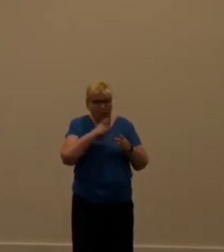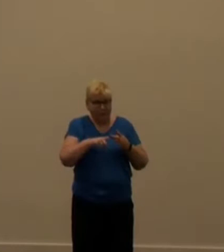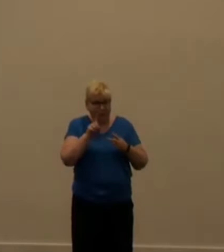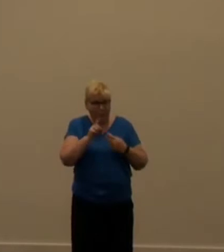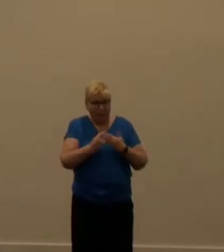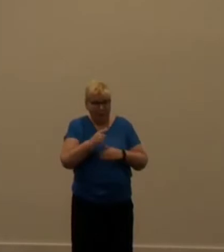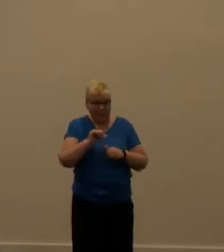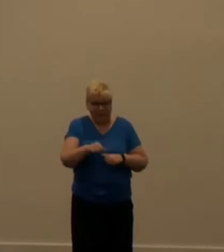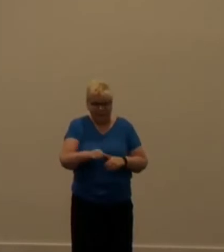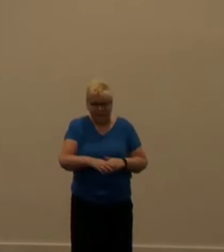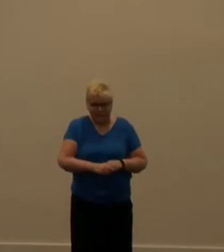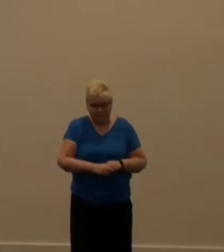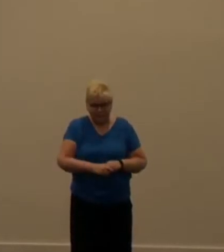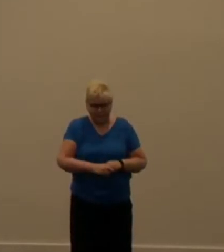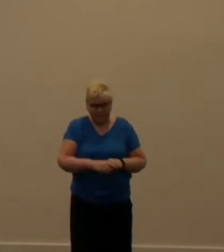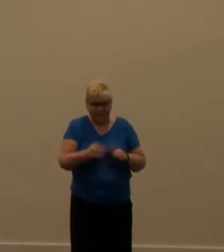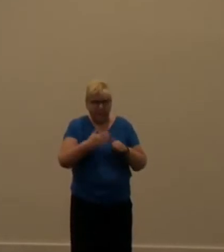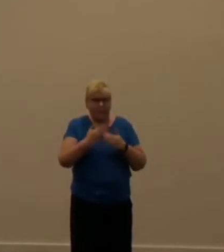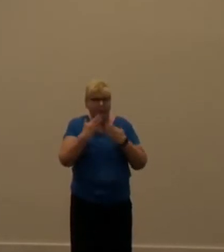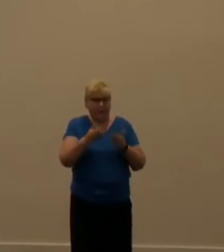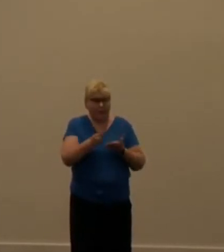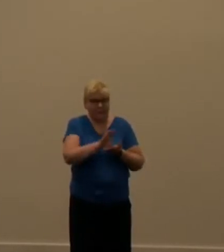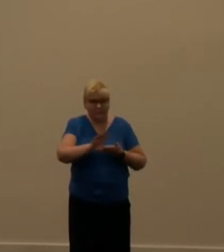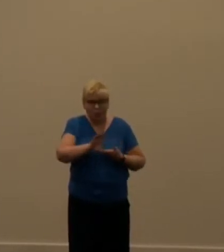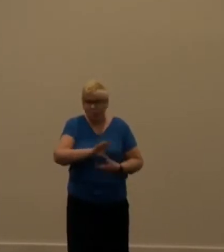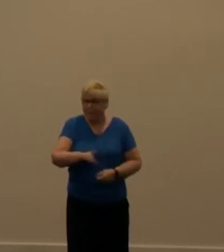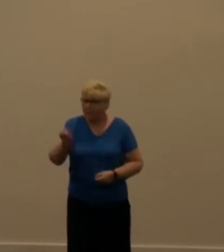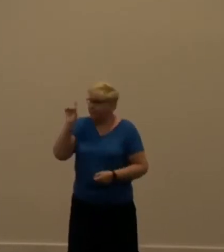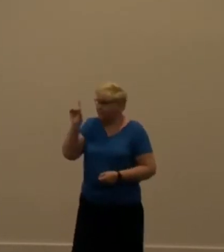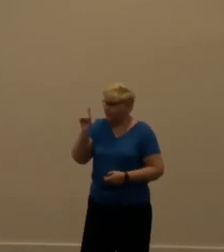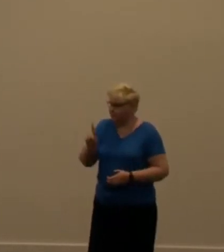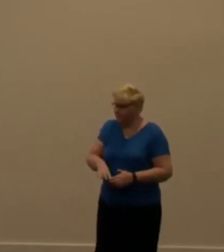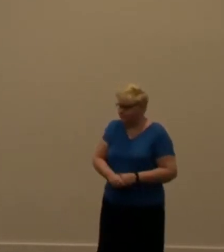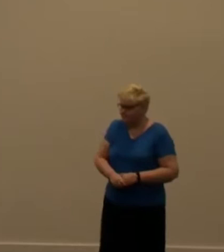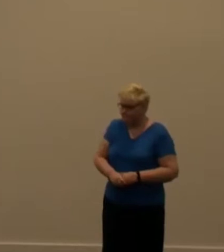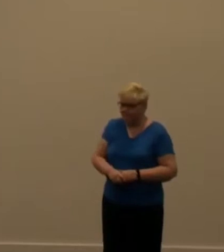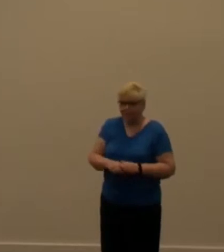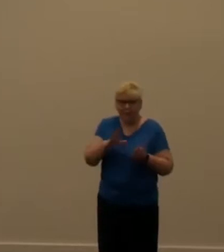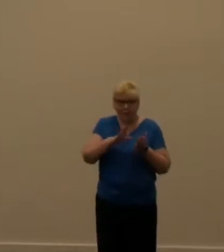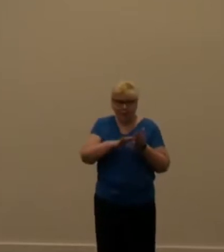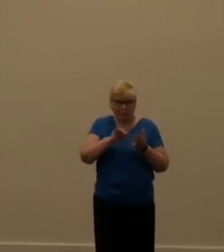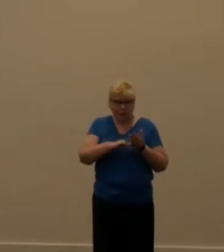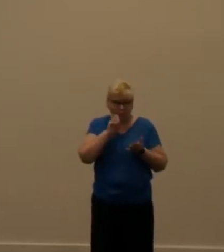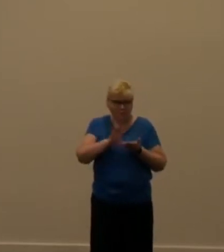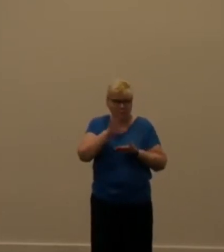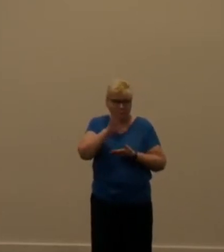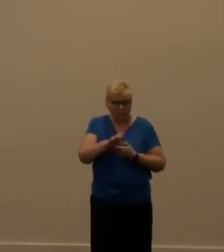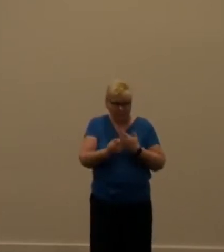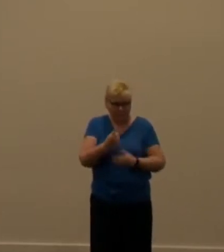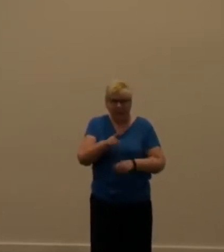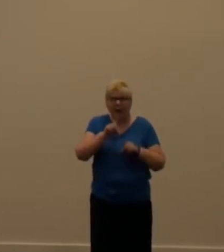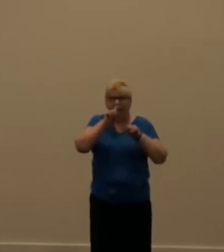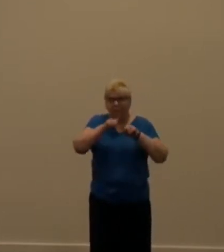next. First of all, I'd like to thank our sponsors. We have the event sponsor Microsoft, we have